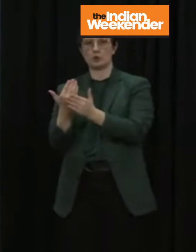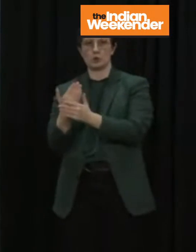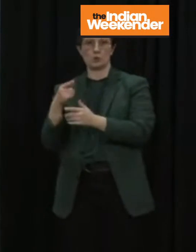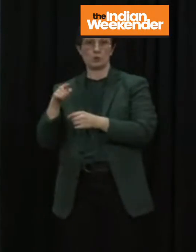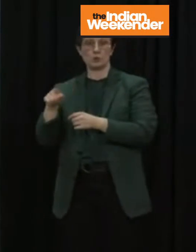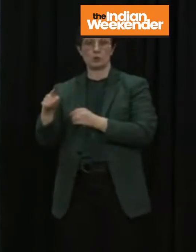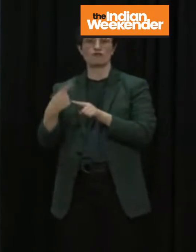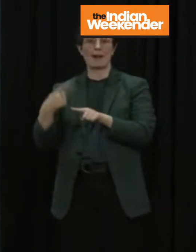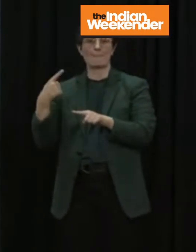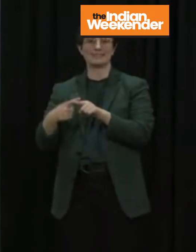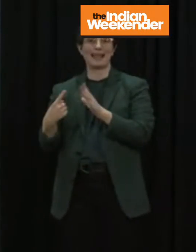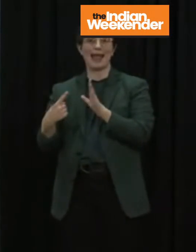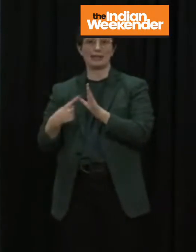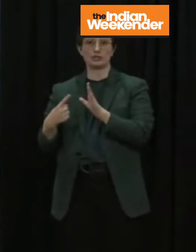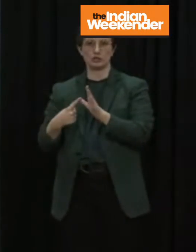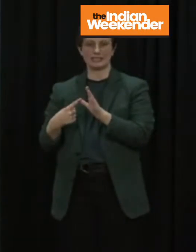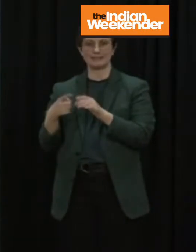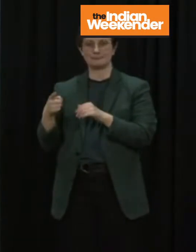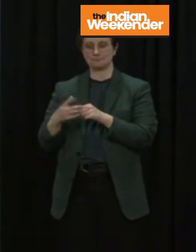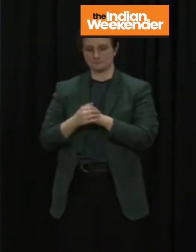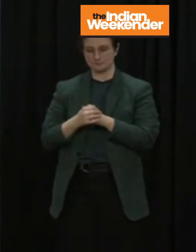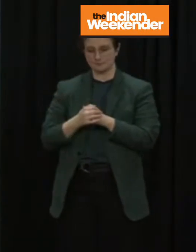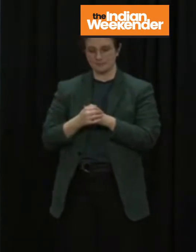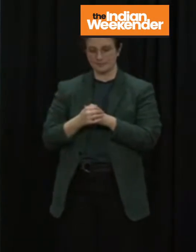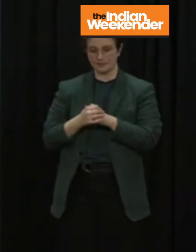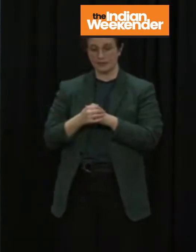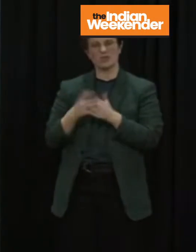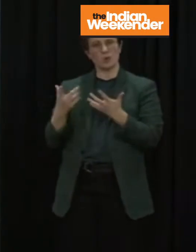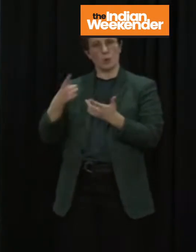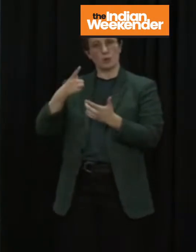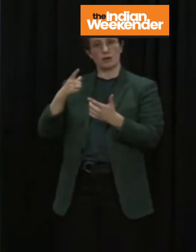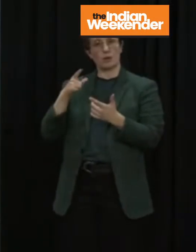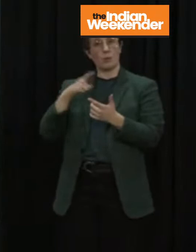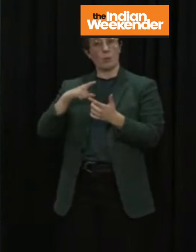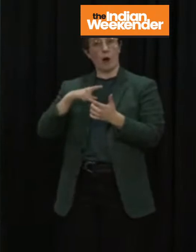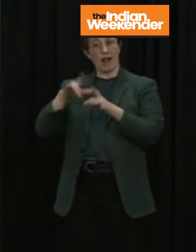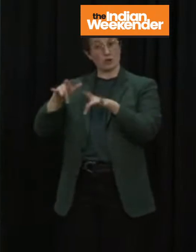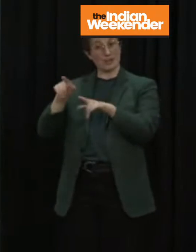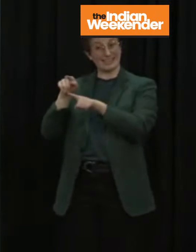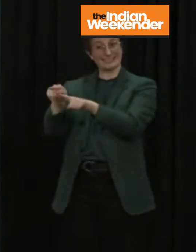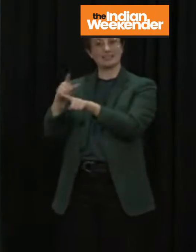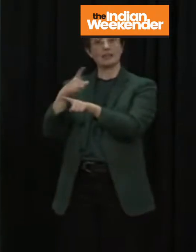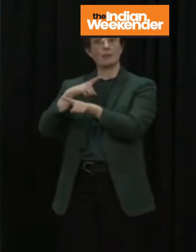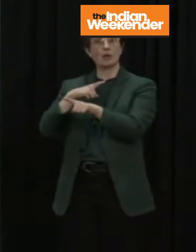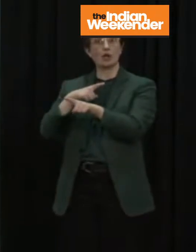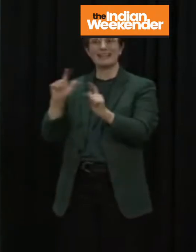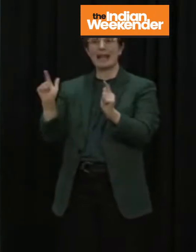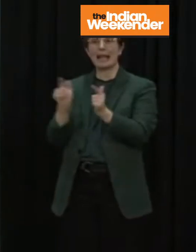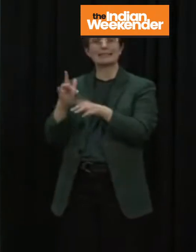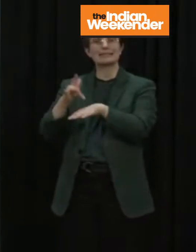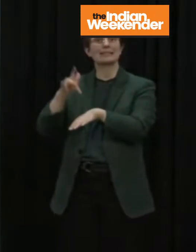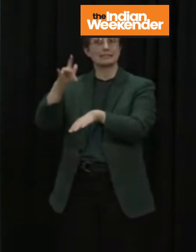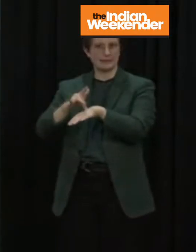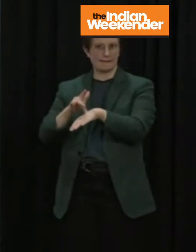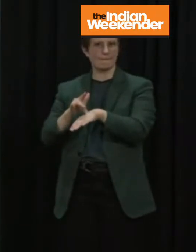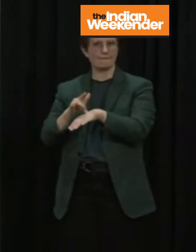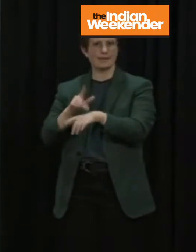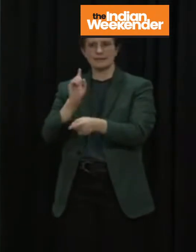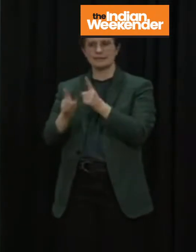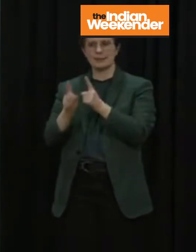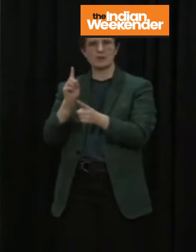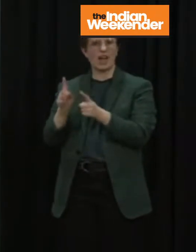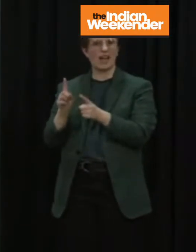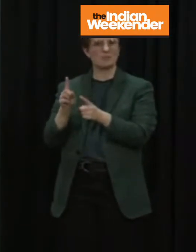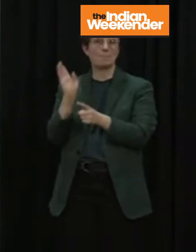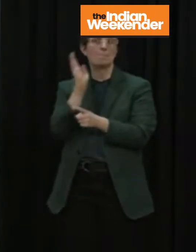result quickly, rapid antigen tests tend to be less sensitive at detecting cases, especially in asymptomatic people, or those who are either